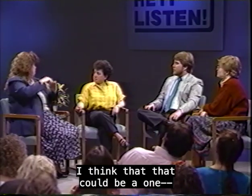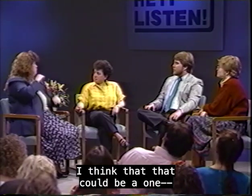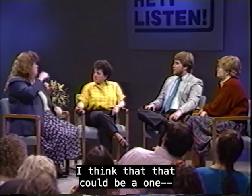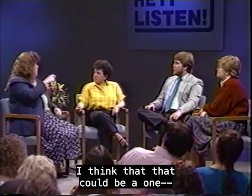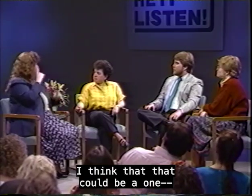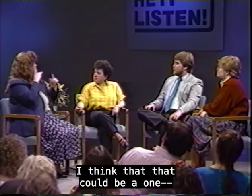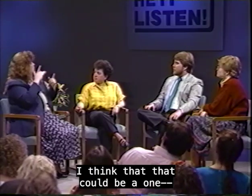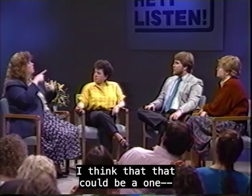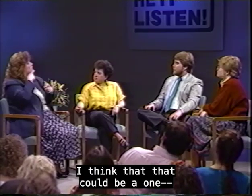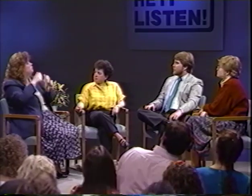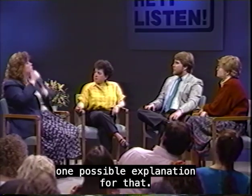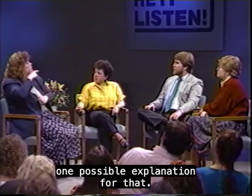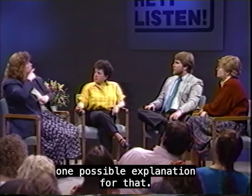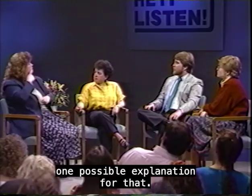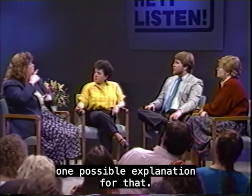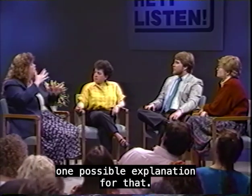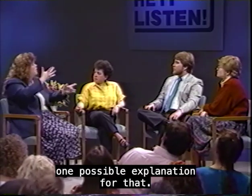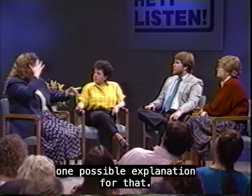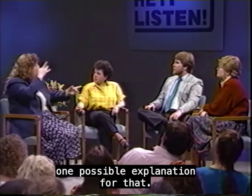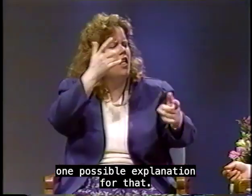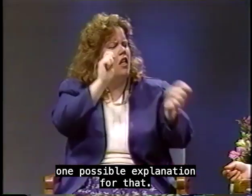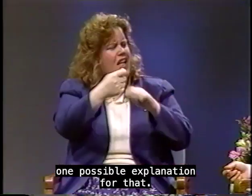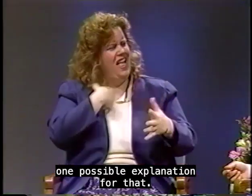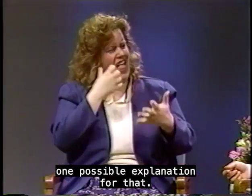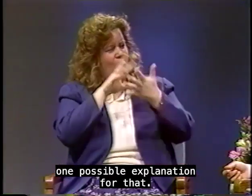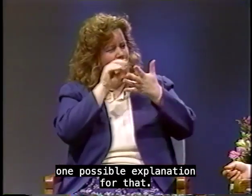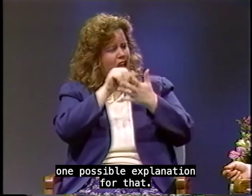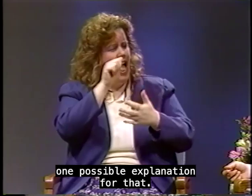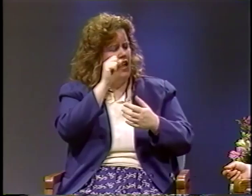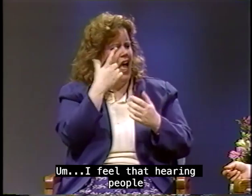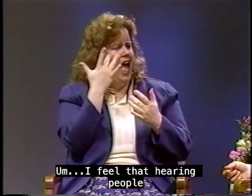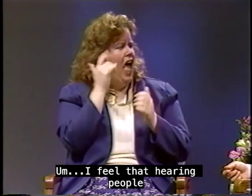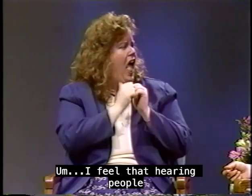that could be one possible explanation for that. I